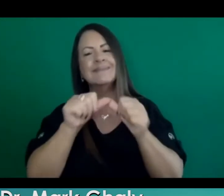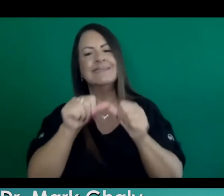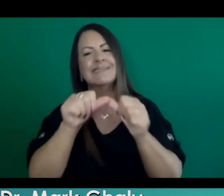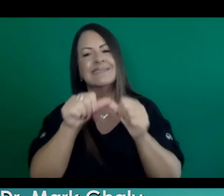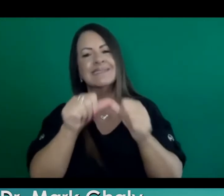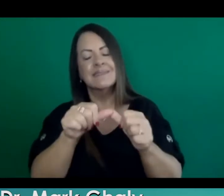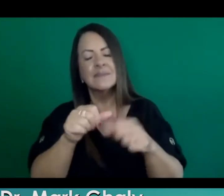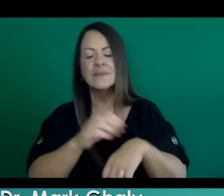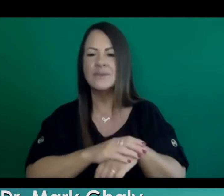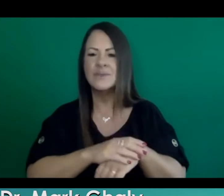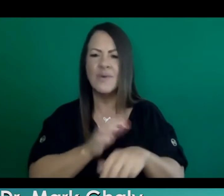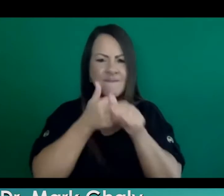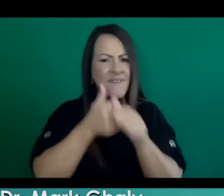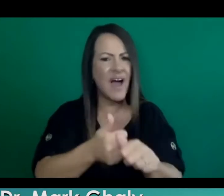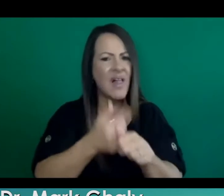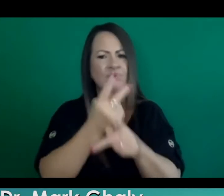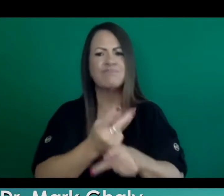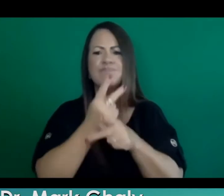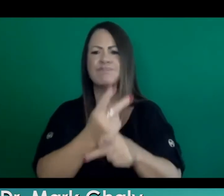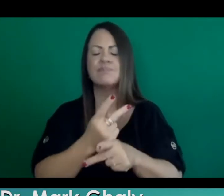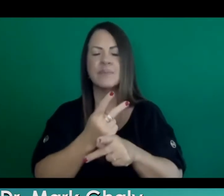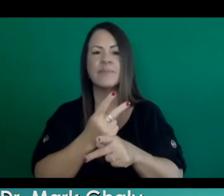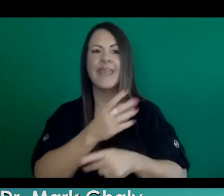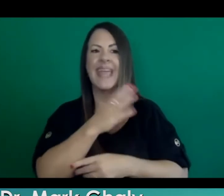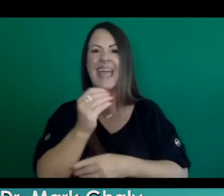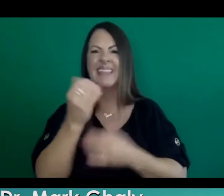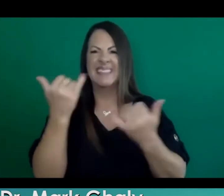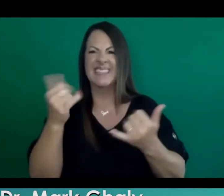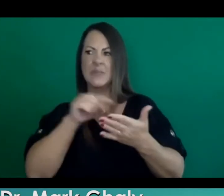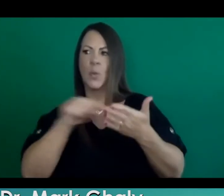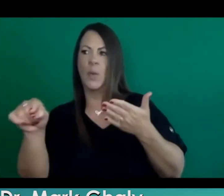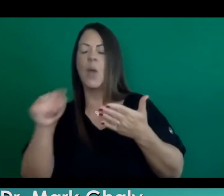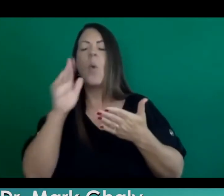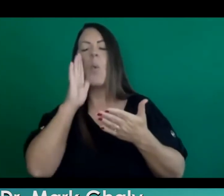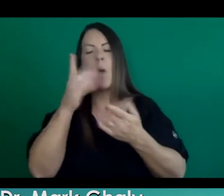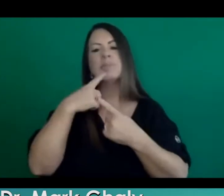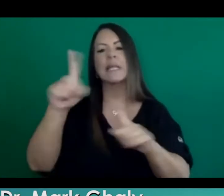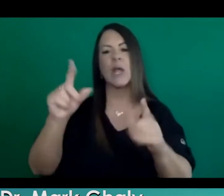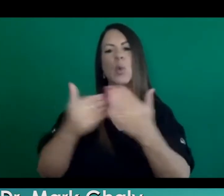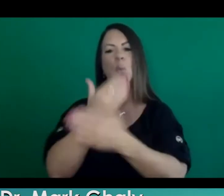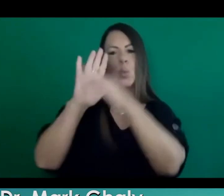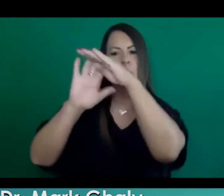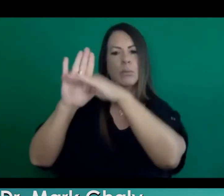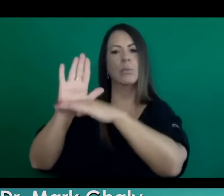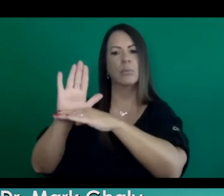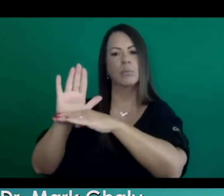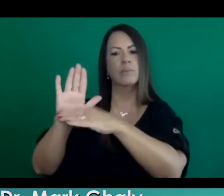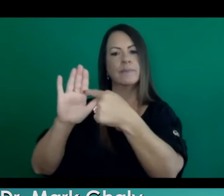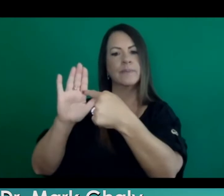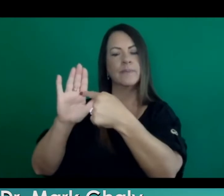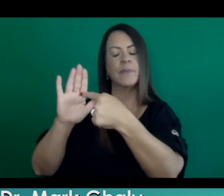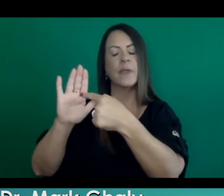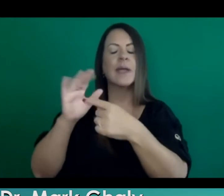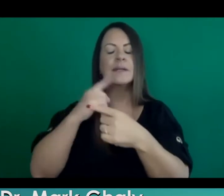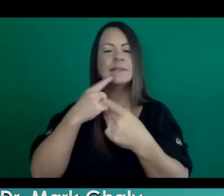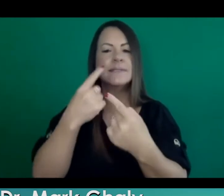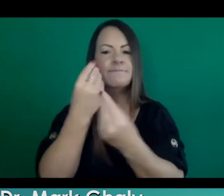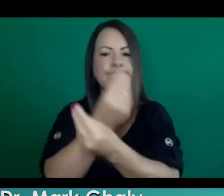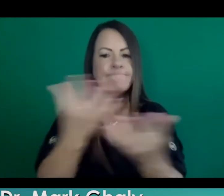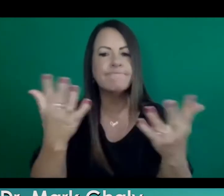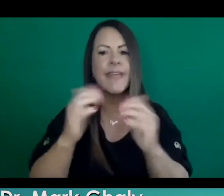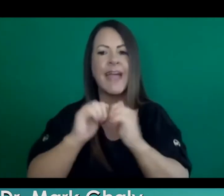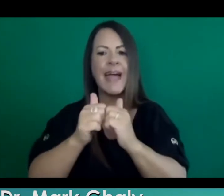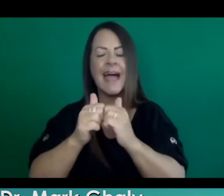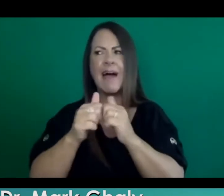new guidelines that will be coming out later this week, that is definitely going to be a theme, that our role of individual, I call it